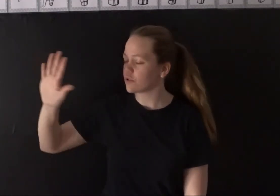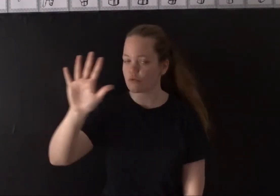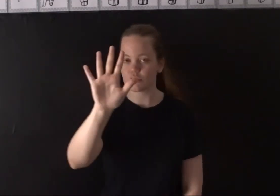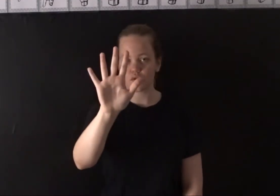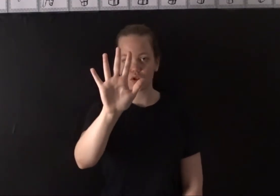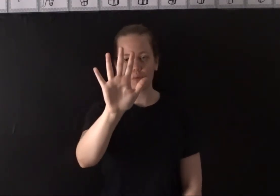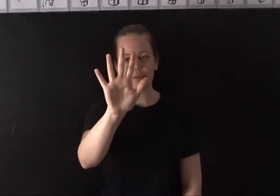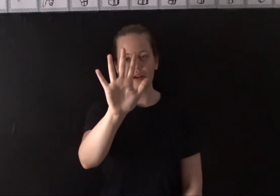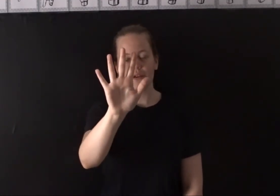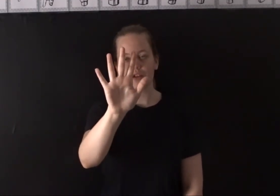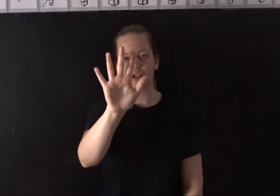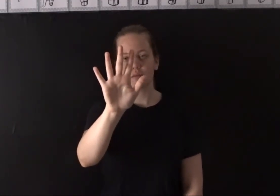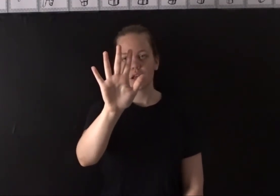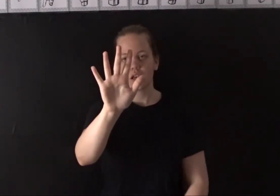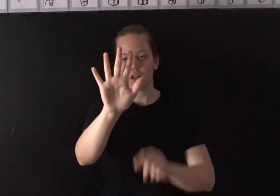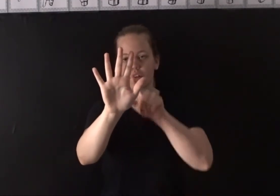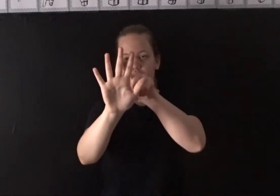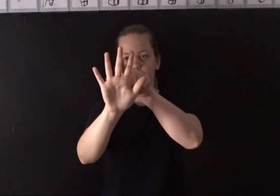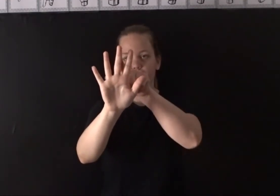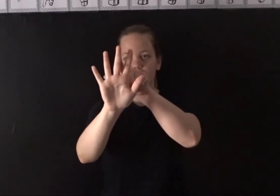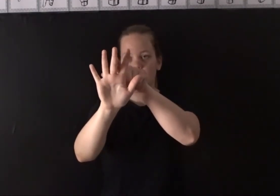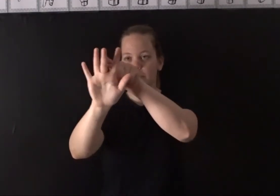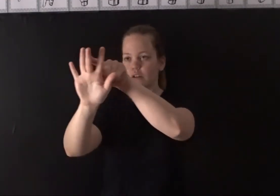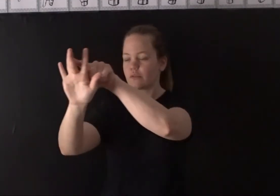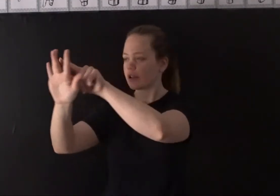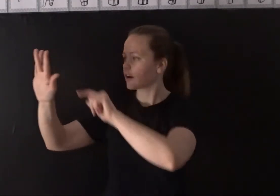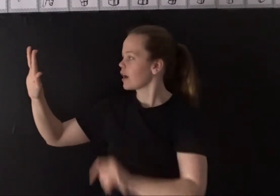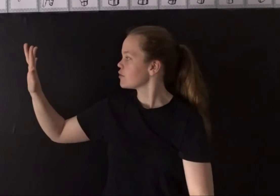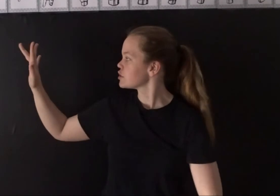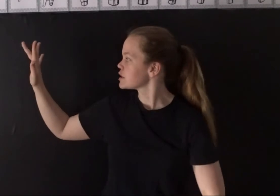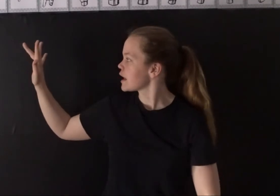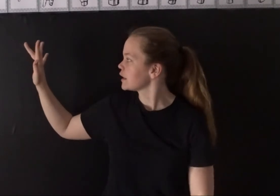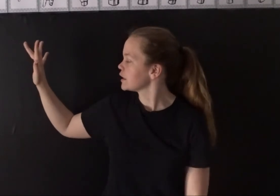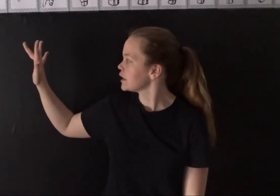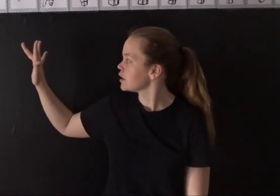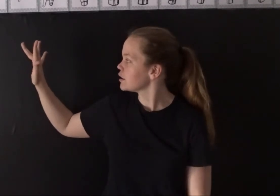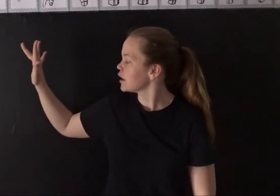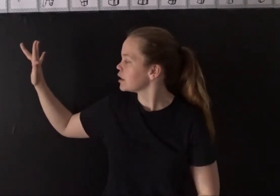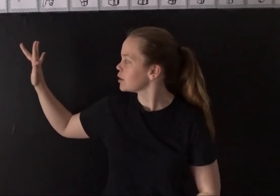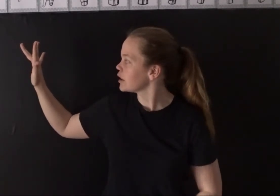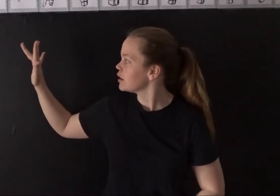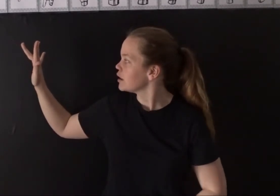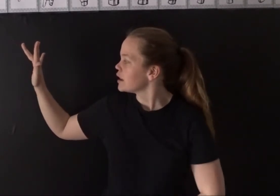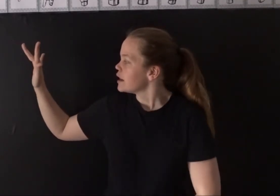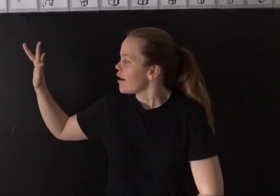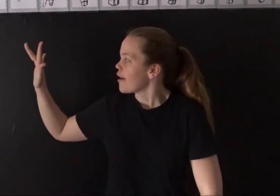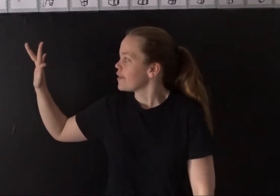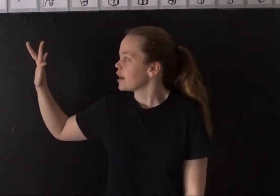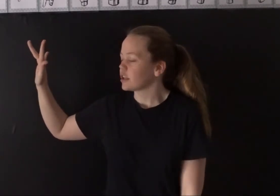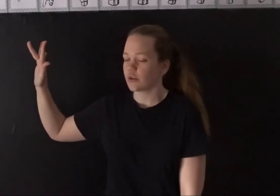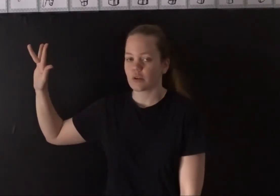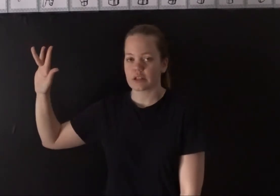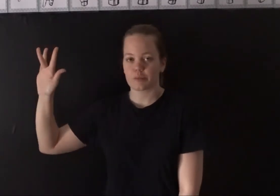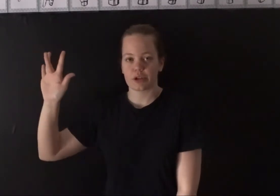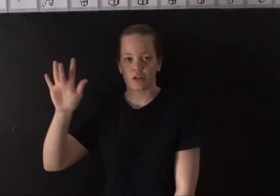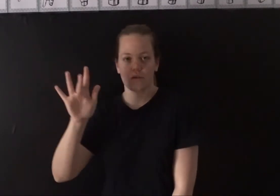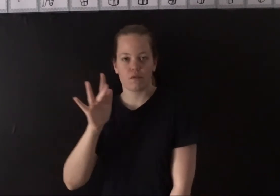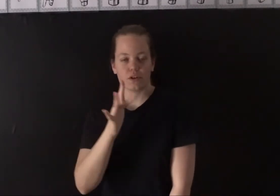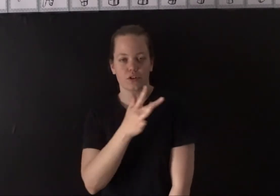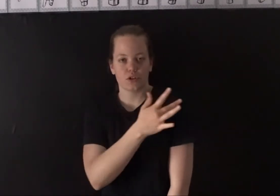you use your open 5 hand shape, you're going to just push that middle finger out just that little tiny bit, and then you're going to bring it over to